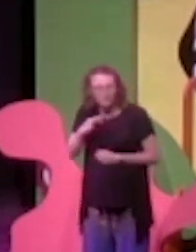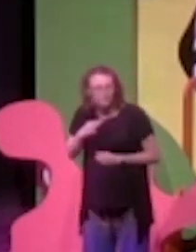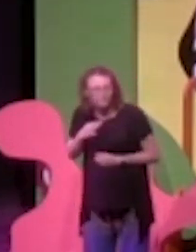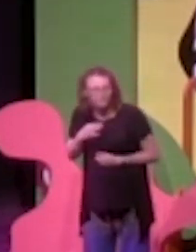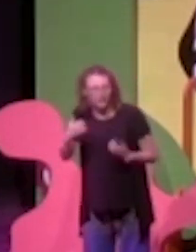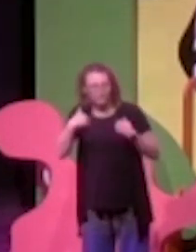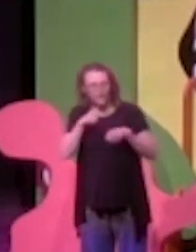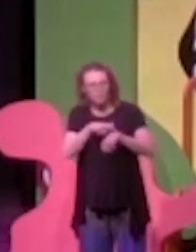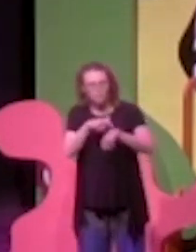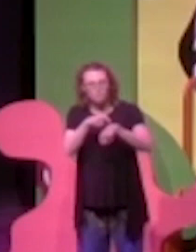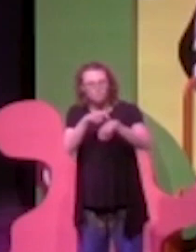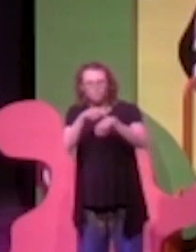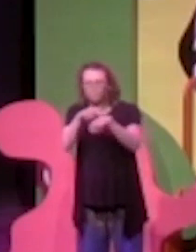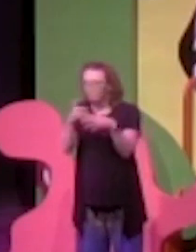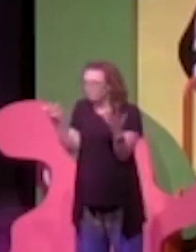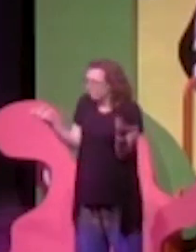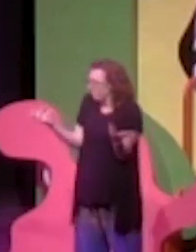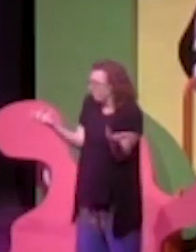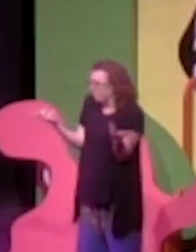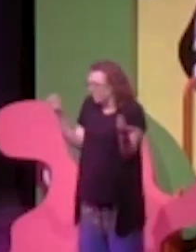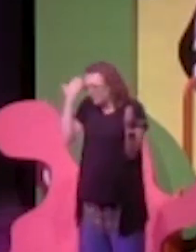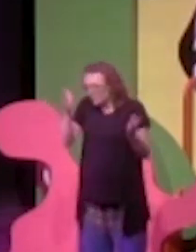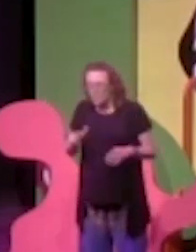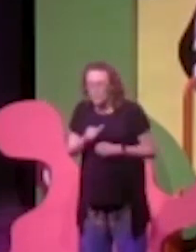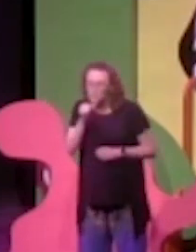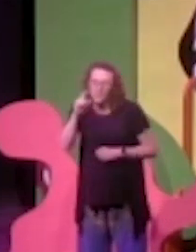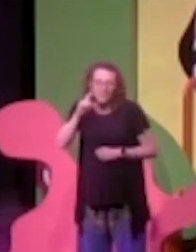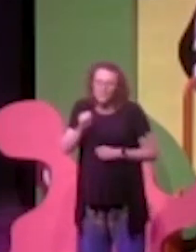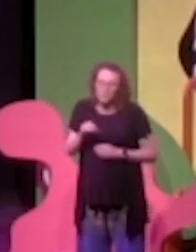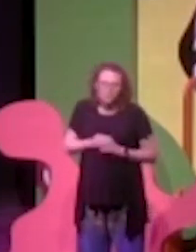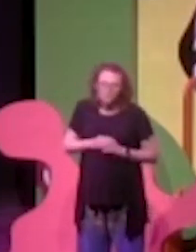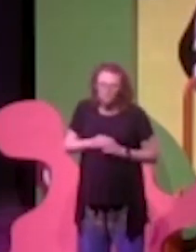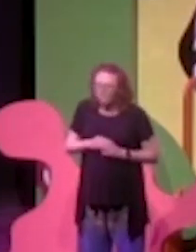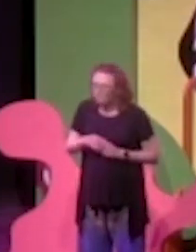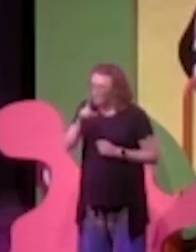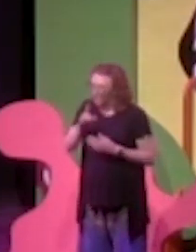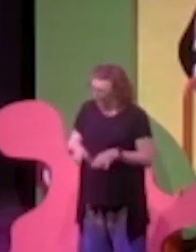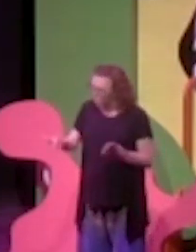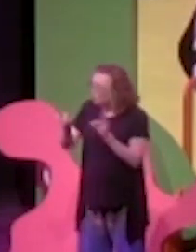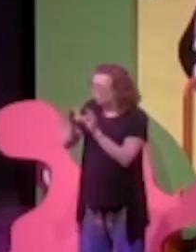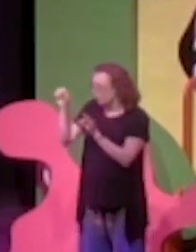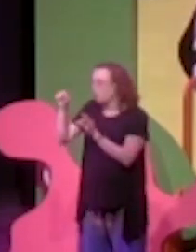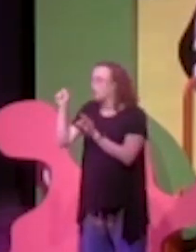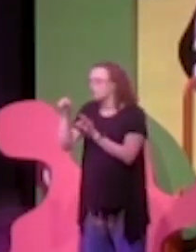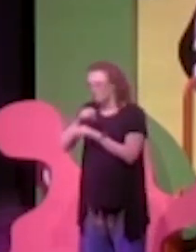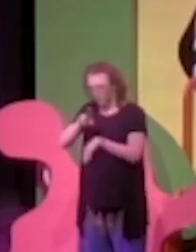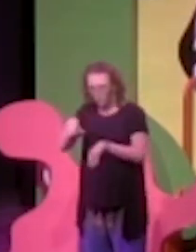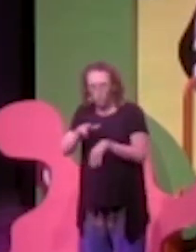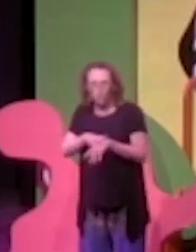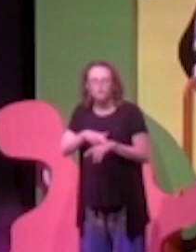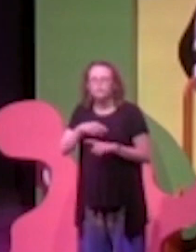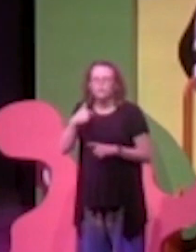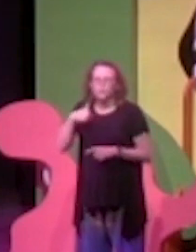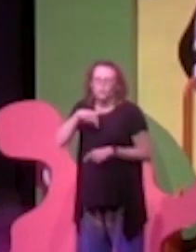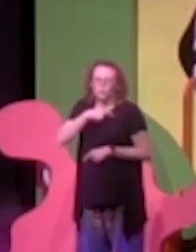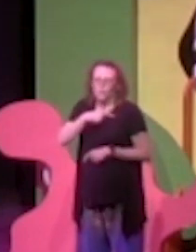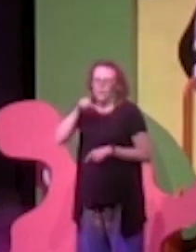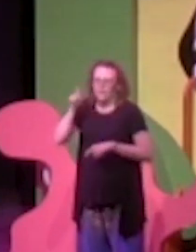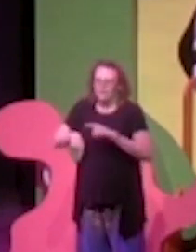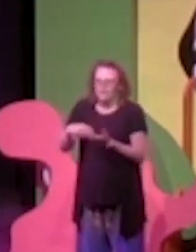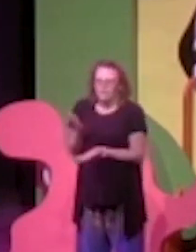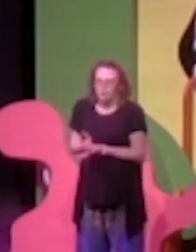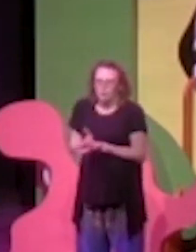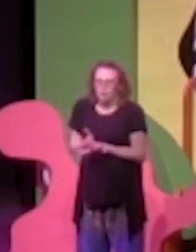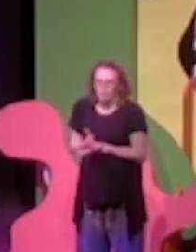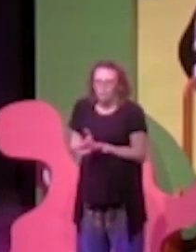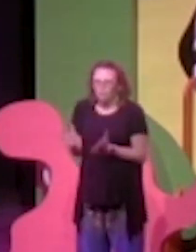only thing I can say right now, because it's sort of almost too important to not do this work and to not build this work, is to try to think